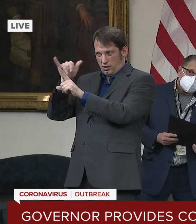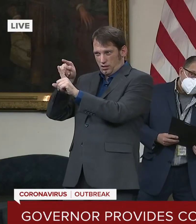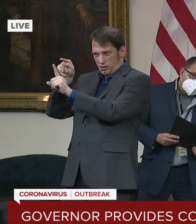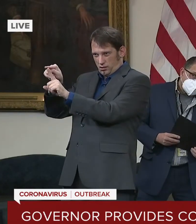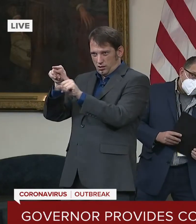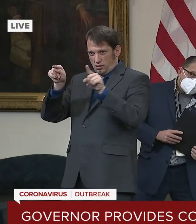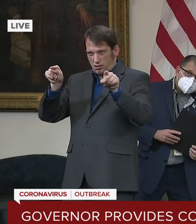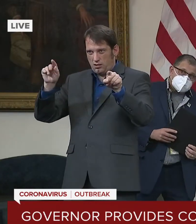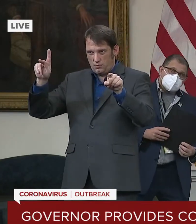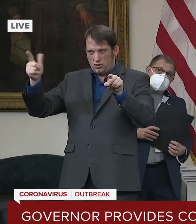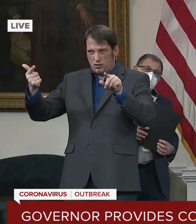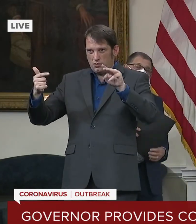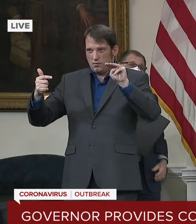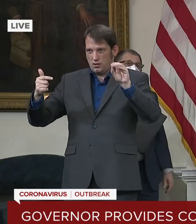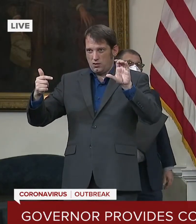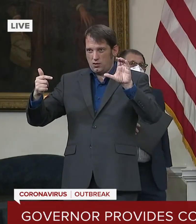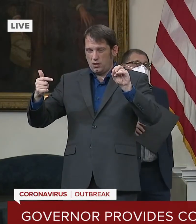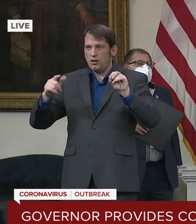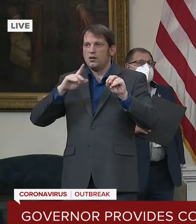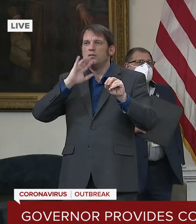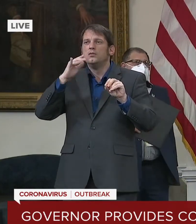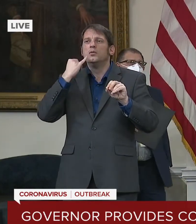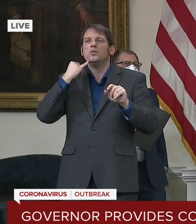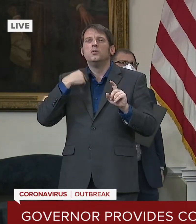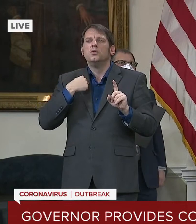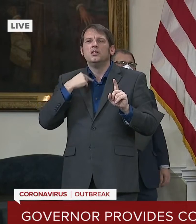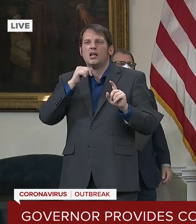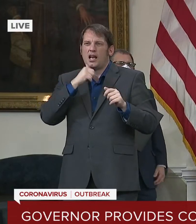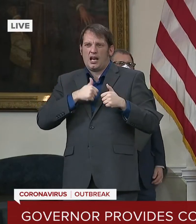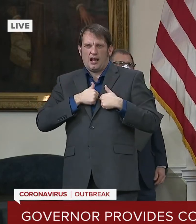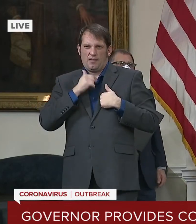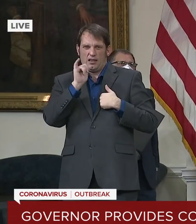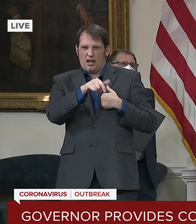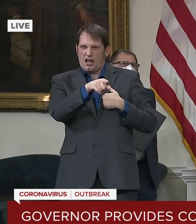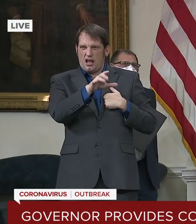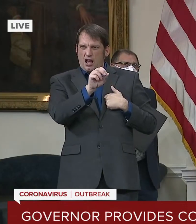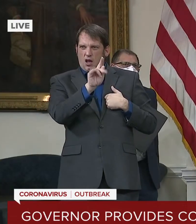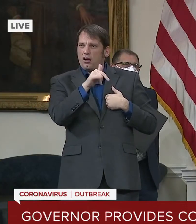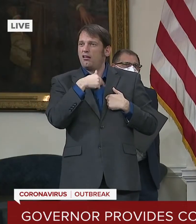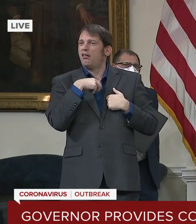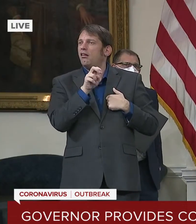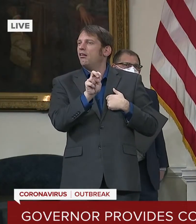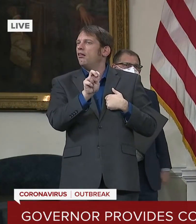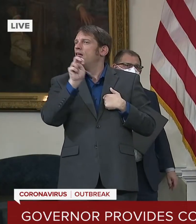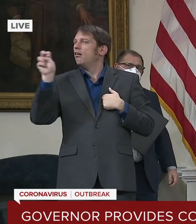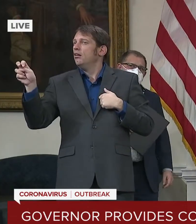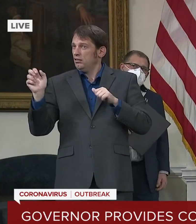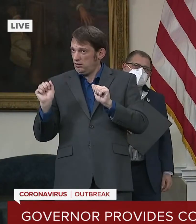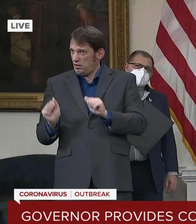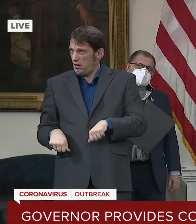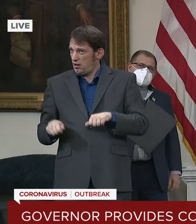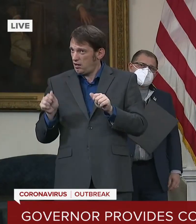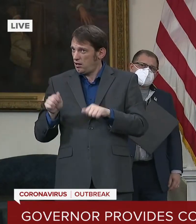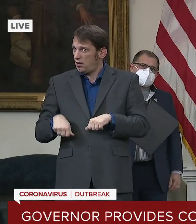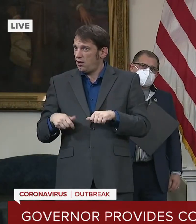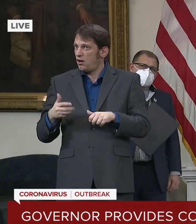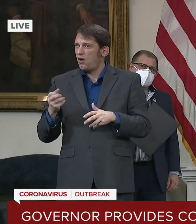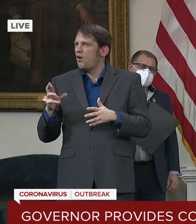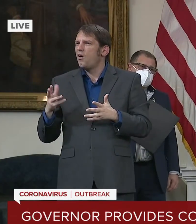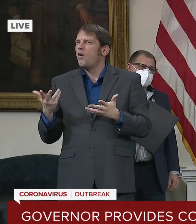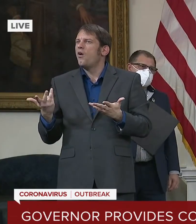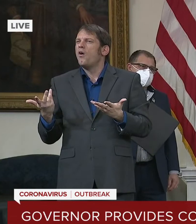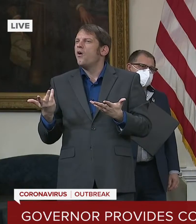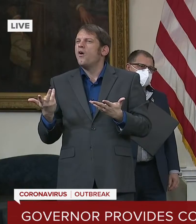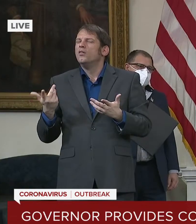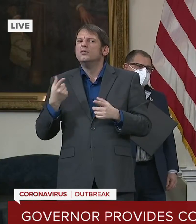And they're putting that on the state, saying the state needs to fix that web link, or maybe make sure that it can't be forwarded officially, or your thoughts